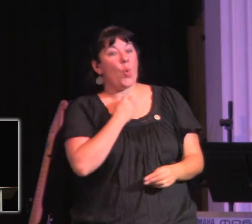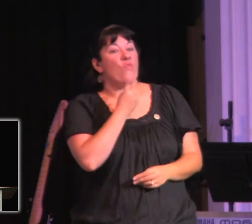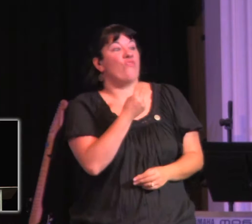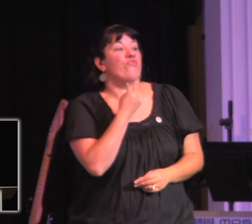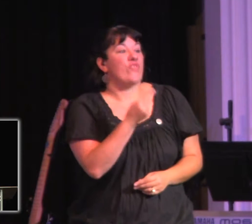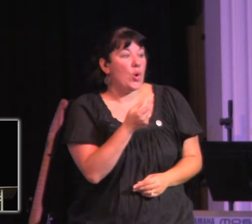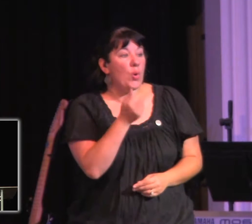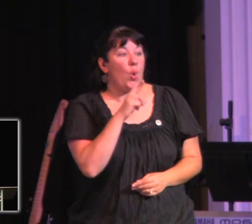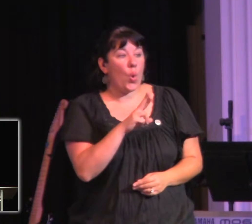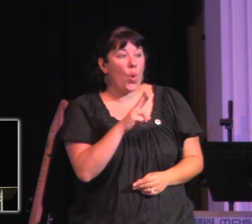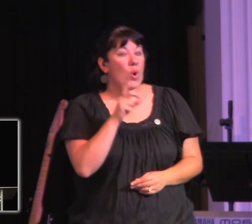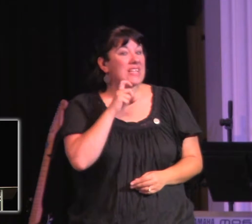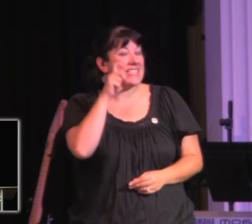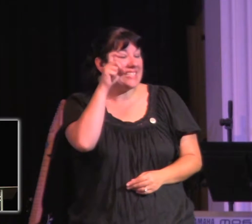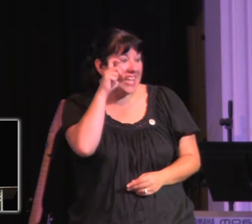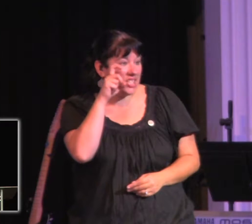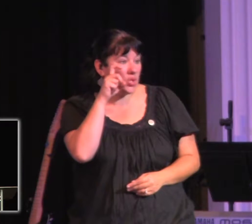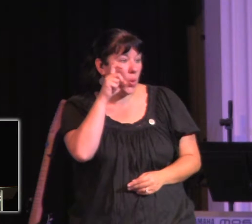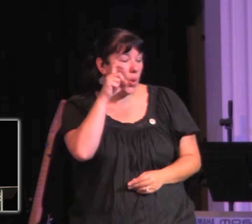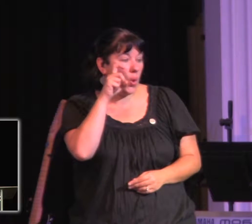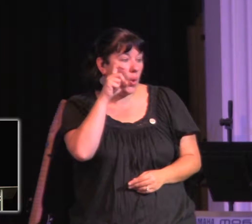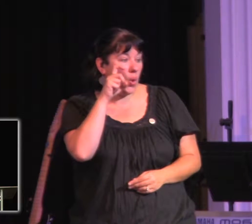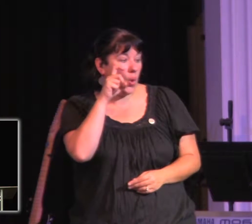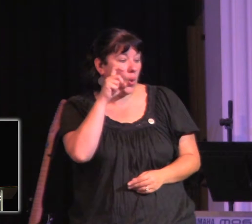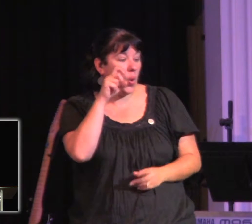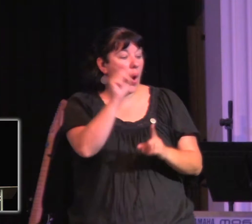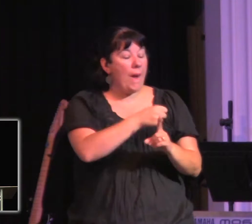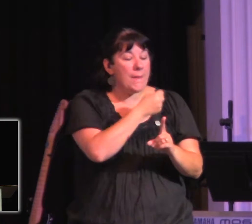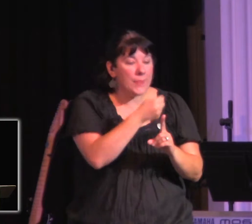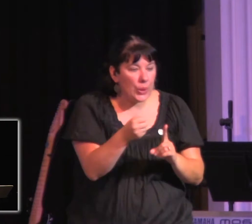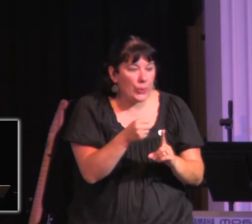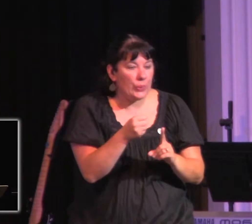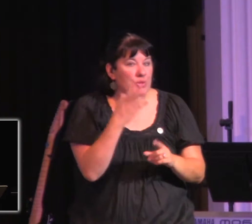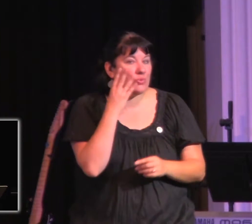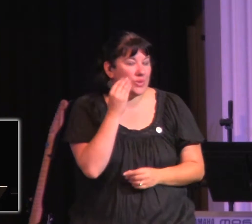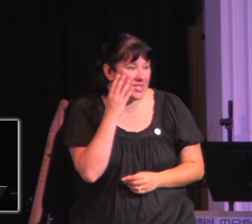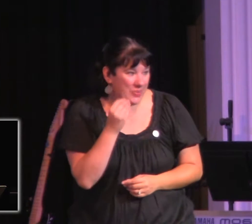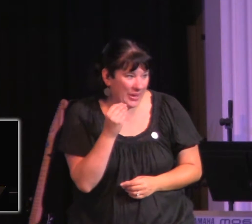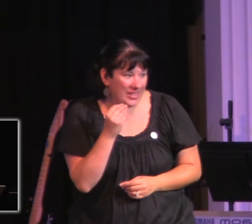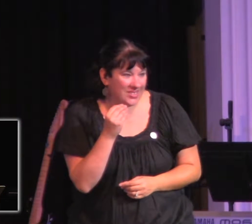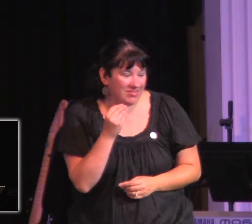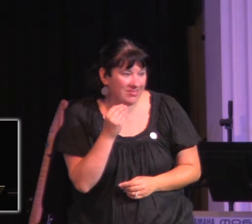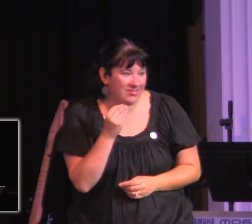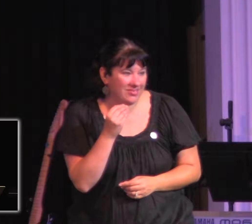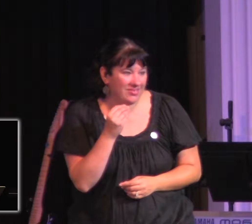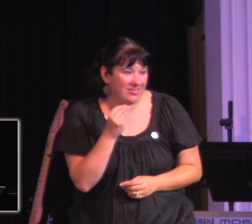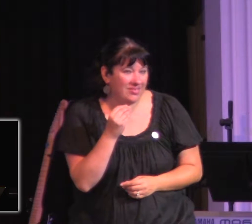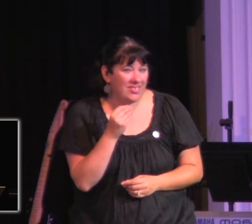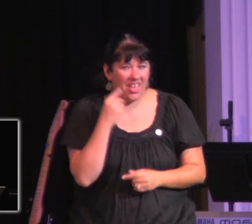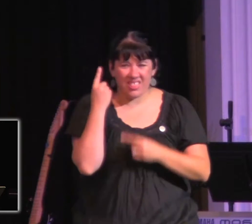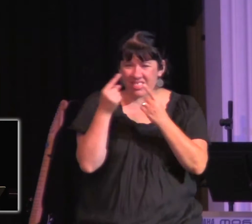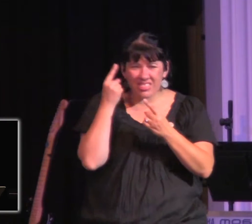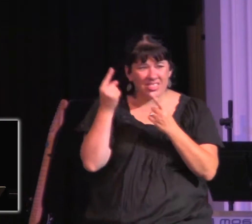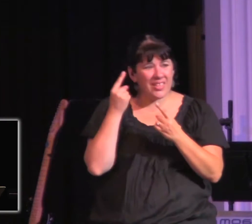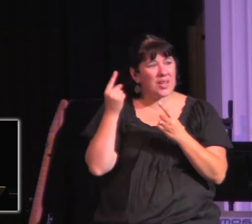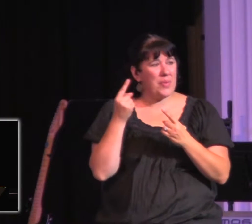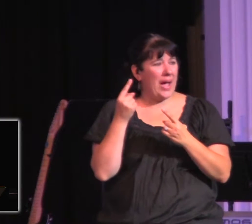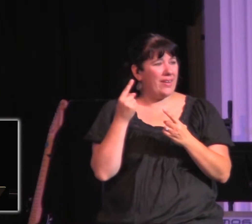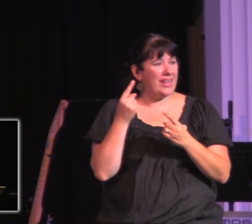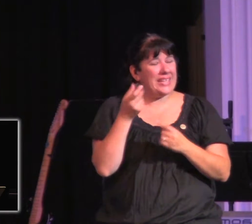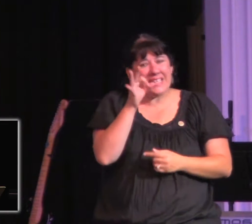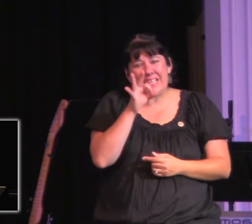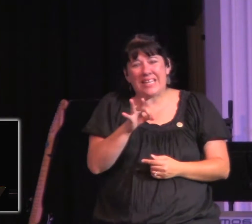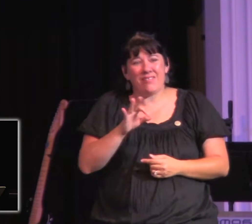we've experienced as young children. Think about this. Think of those that were physically beat, that were